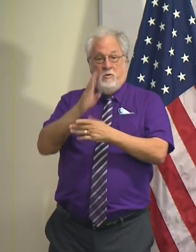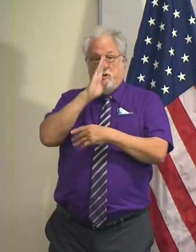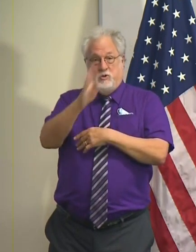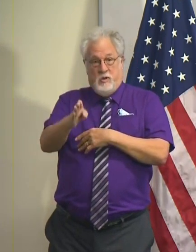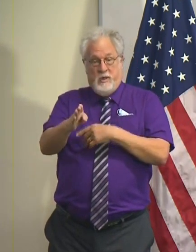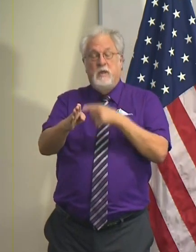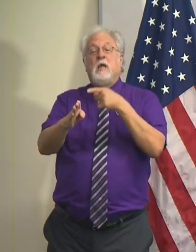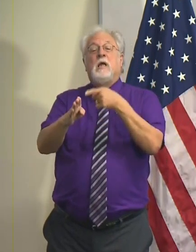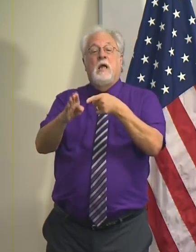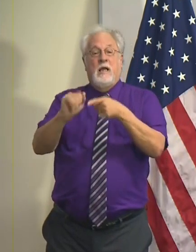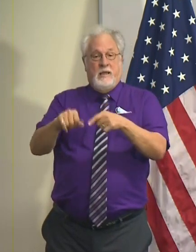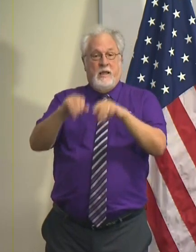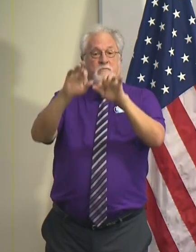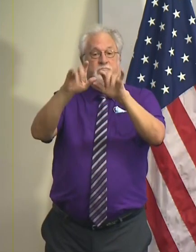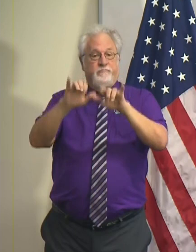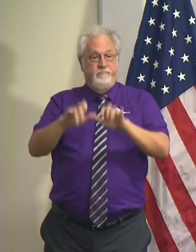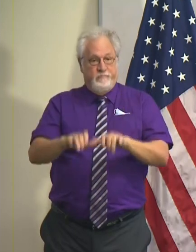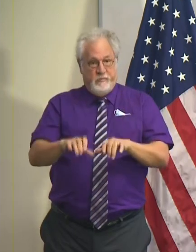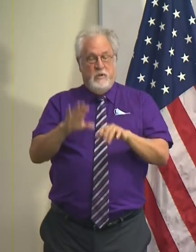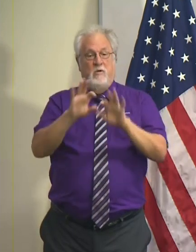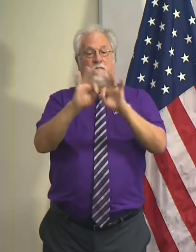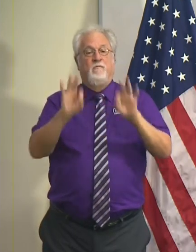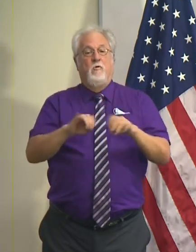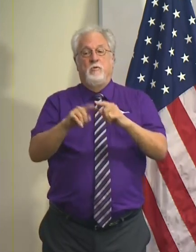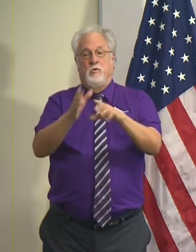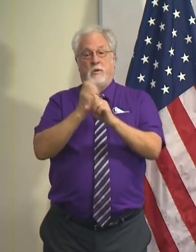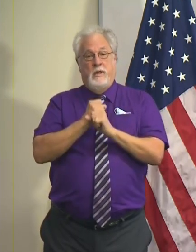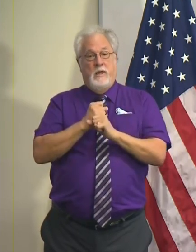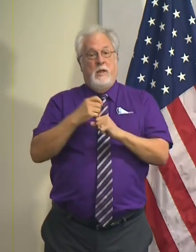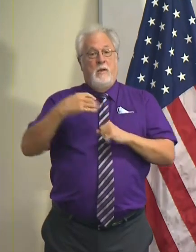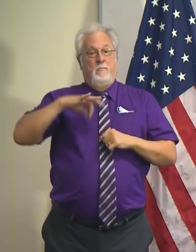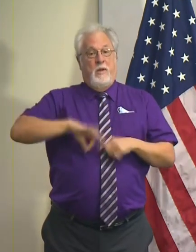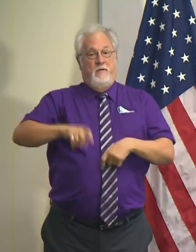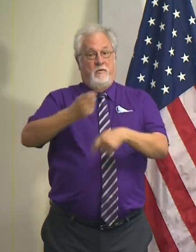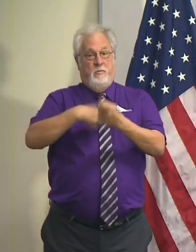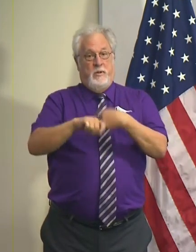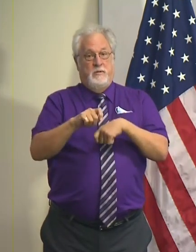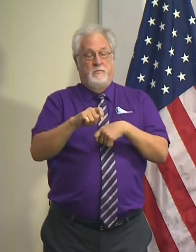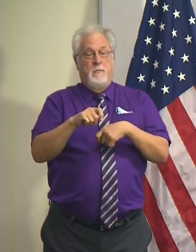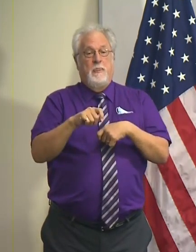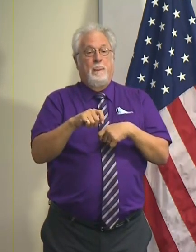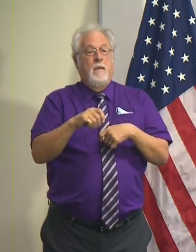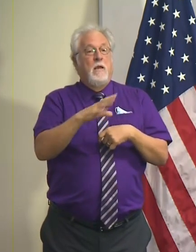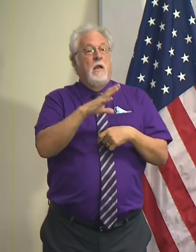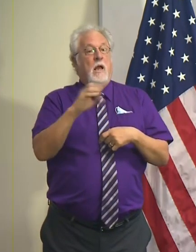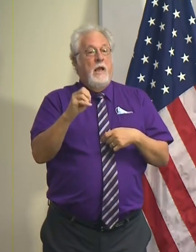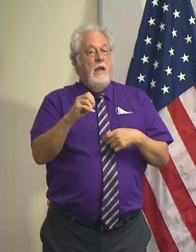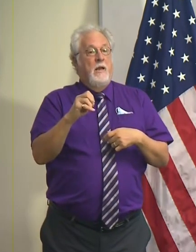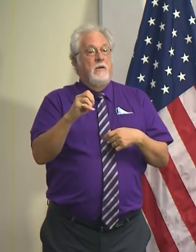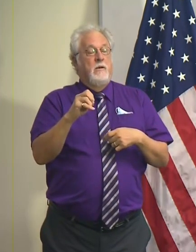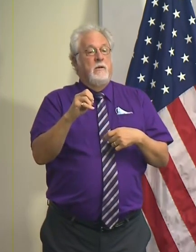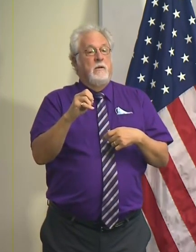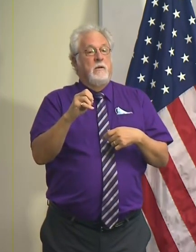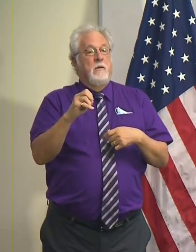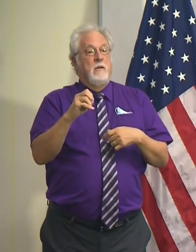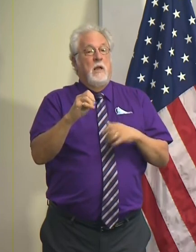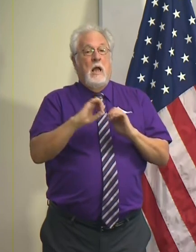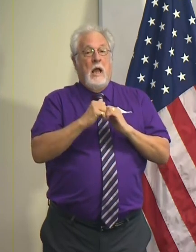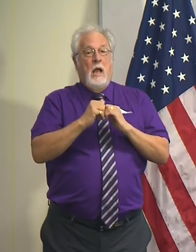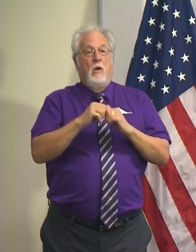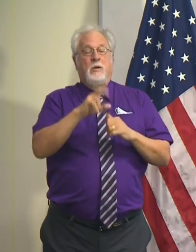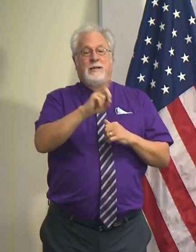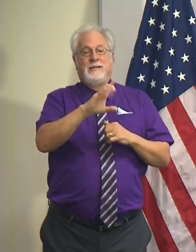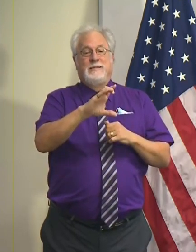hours, you can complete a form to request a benefit replacement. And you do that by going to